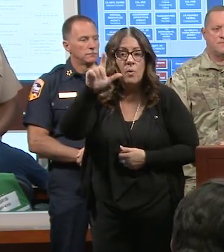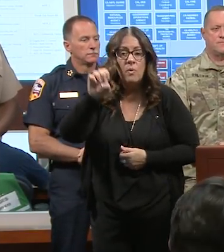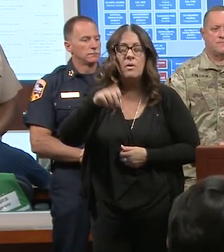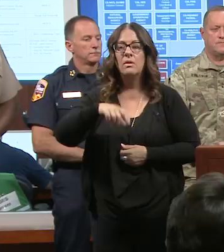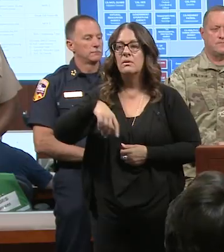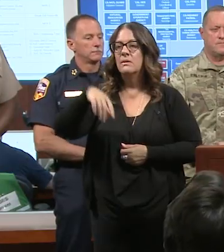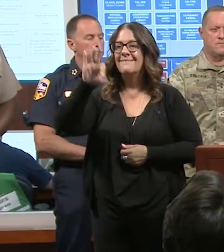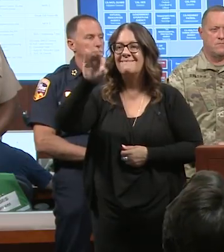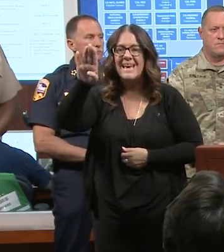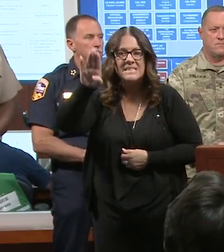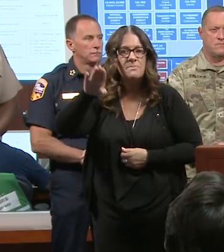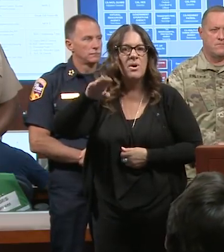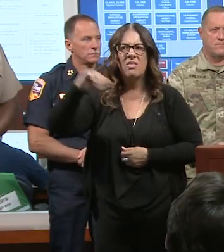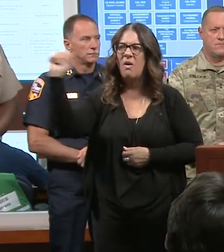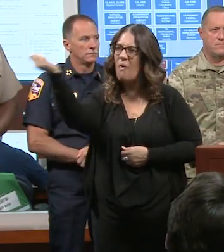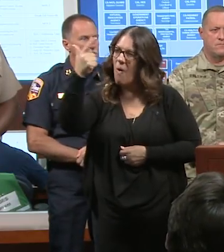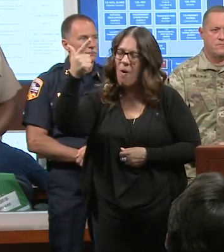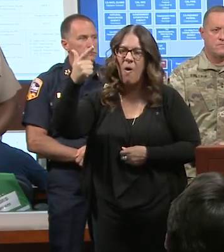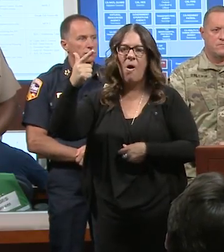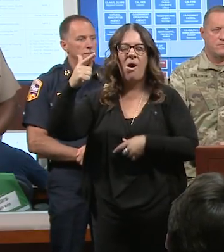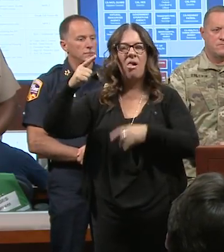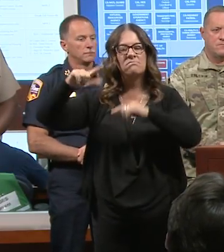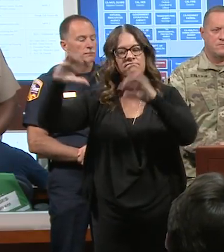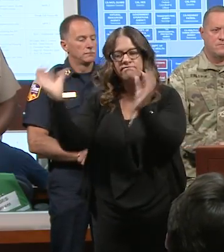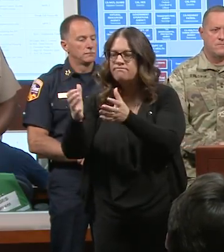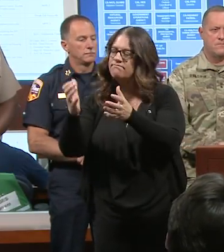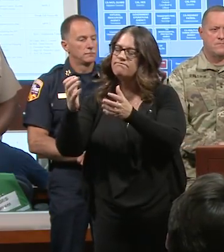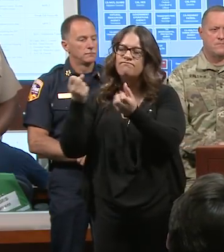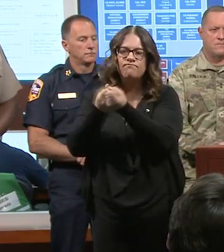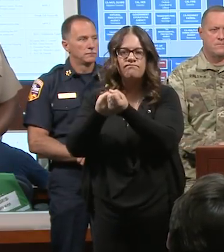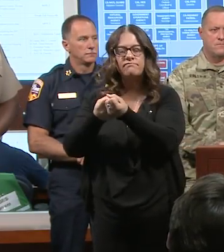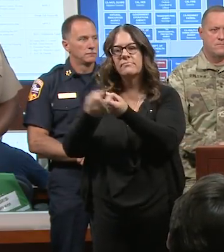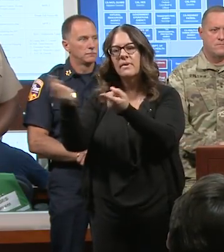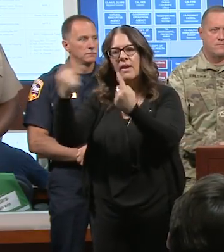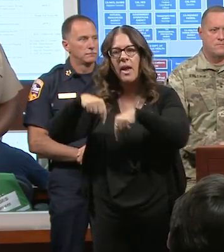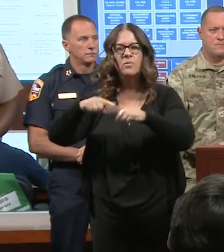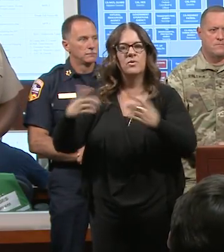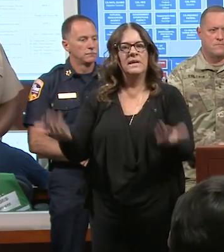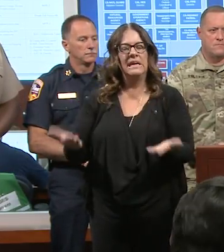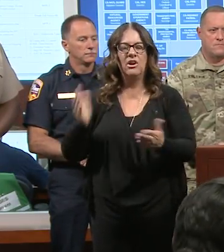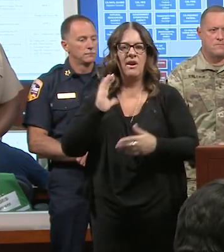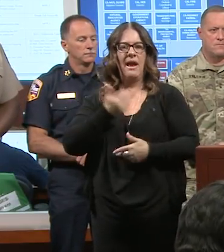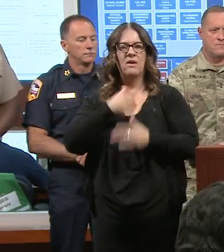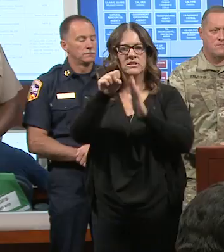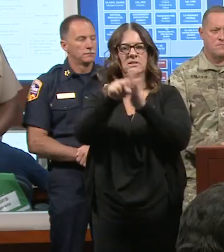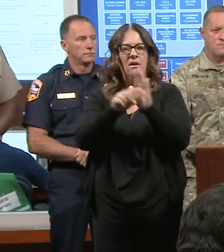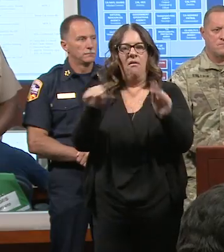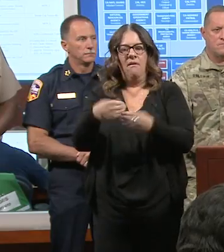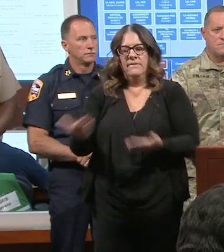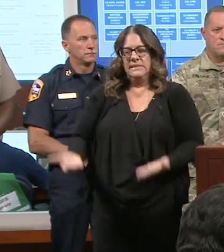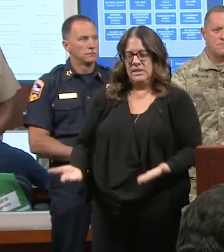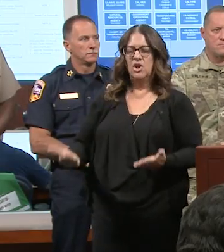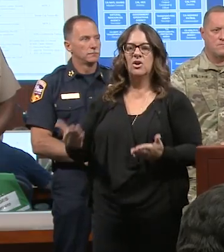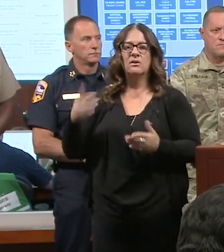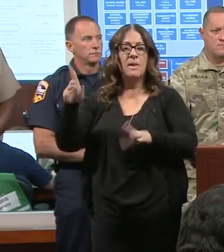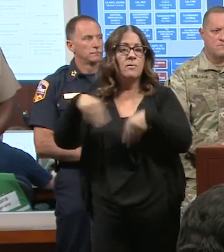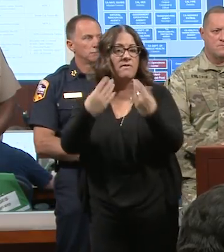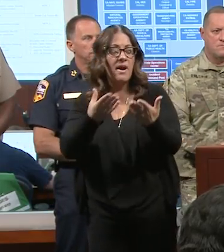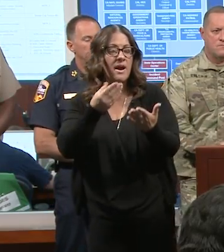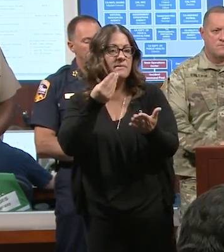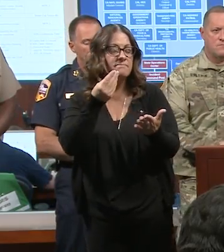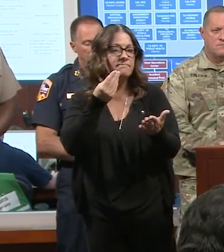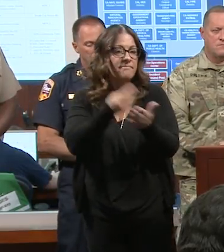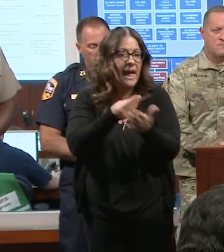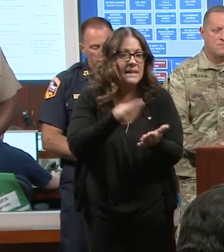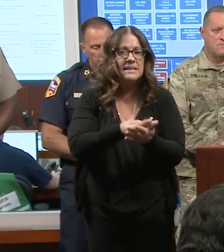These have all come together and coordinated here through the State Operations Center to provide whether it's funding or